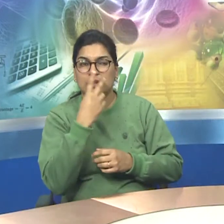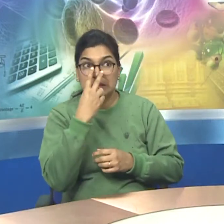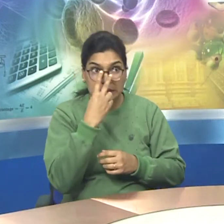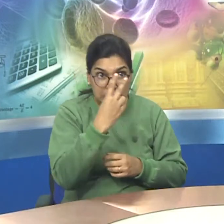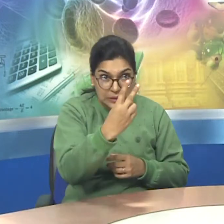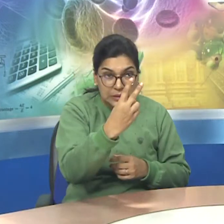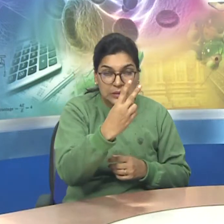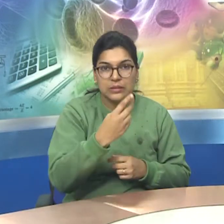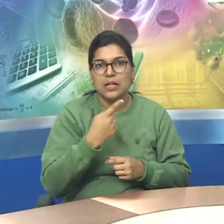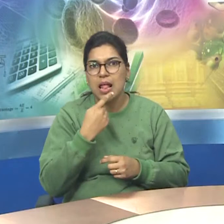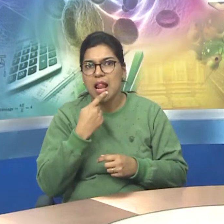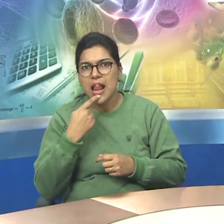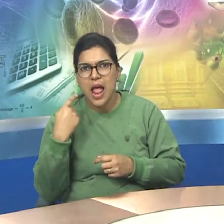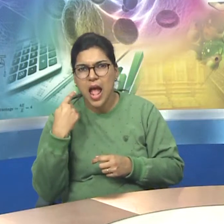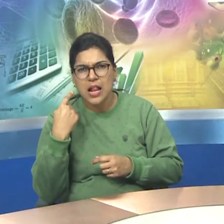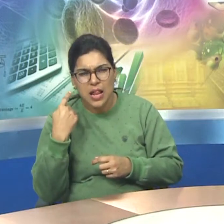Fifth idiom, it means see red.